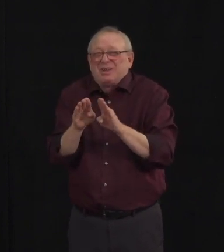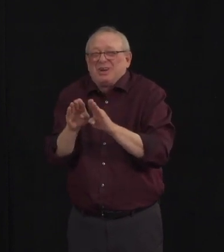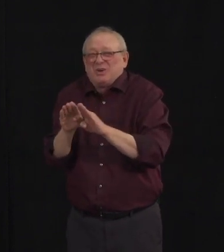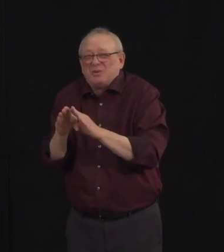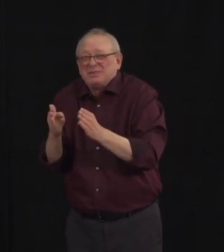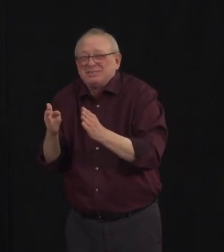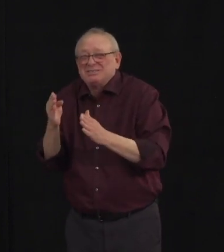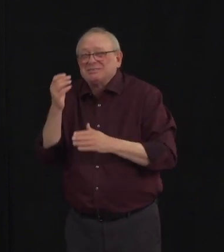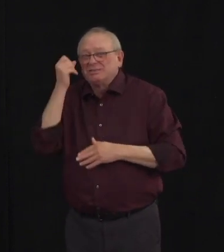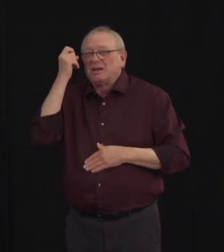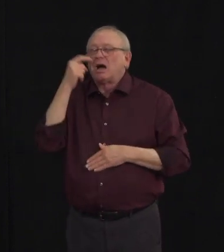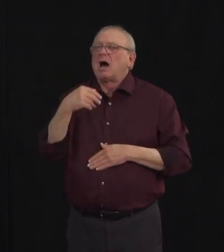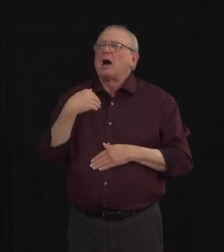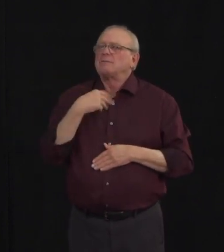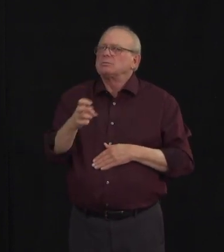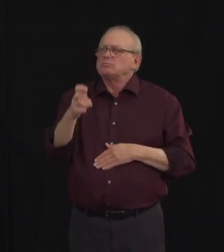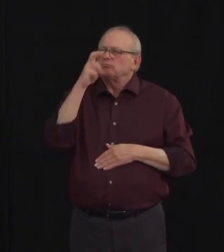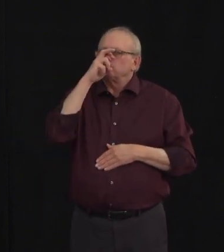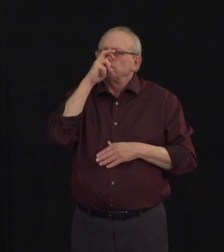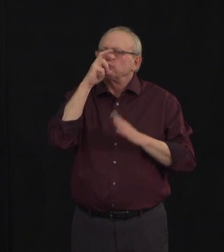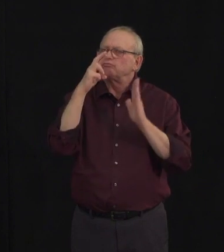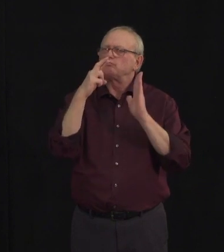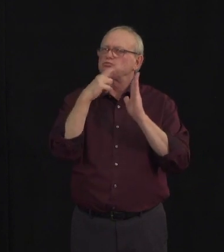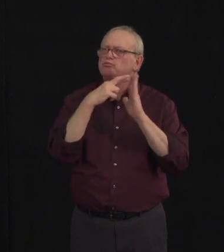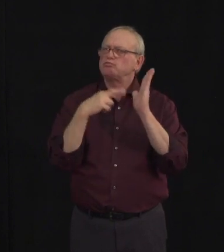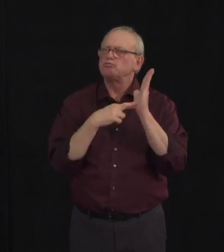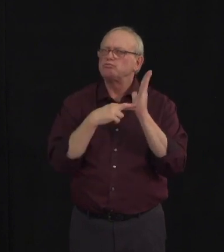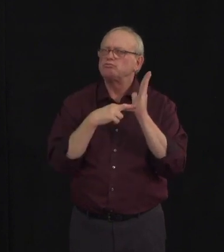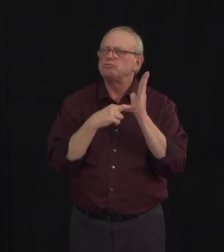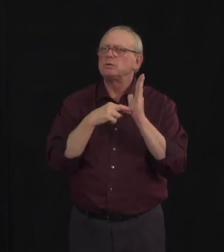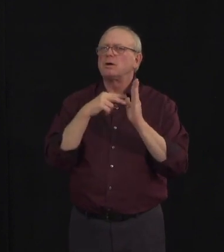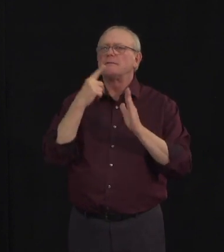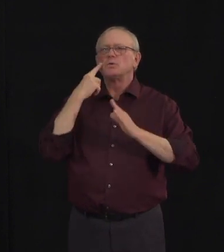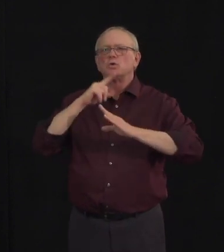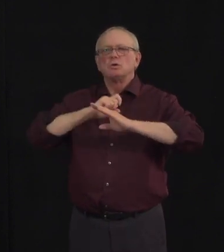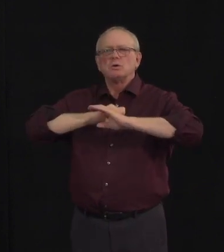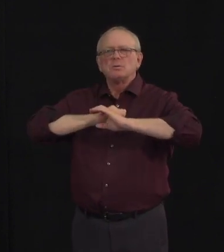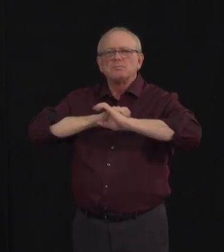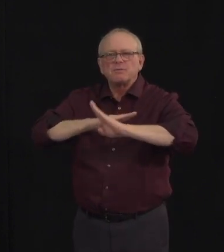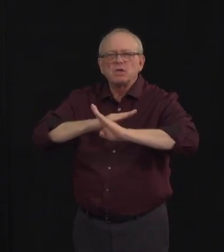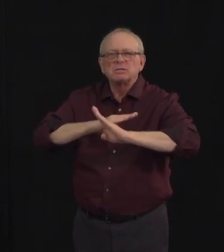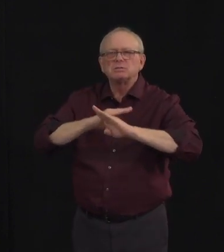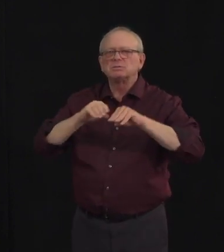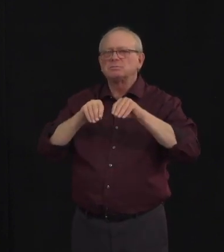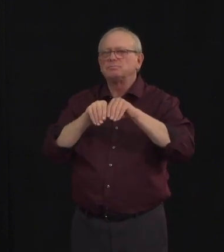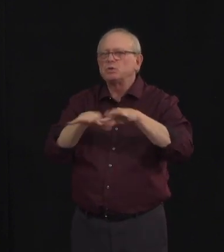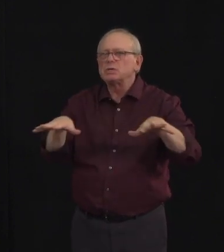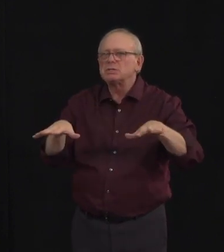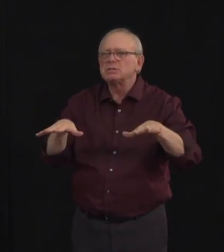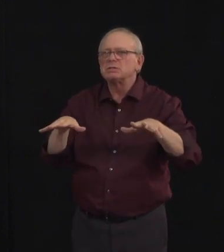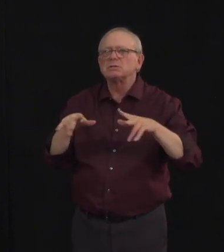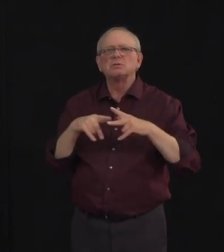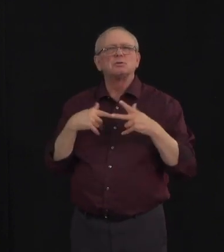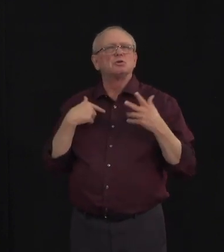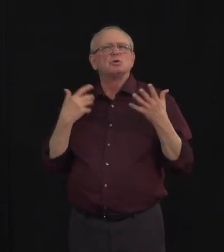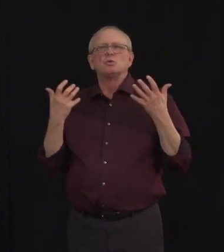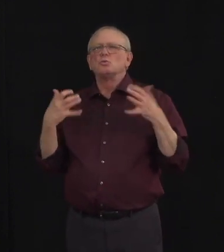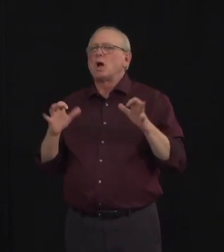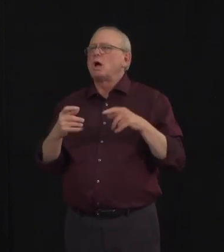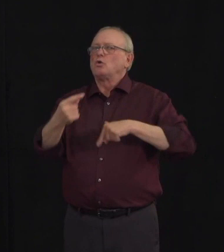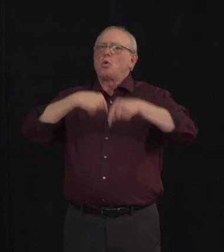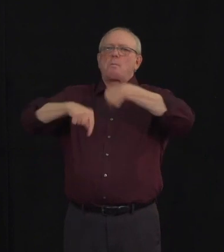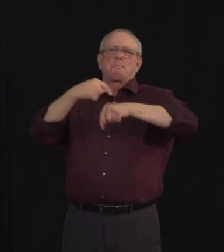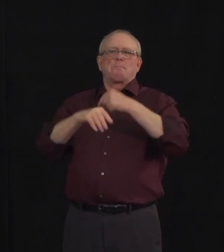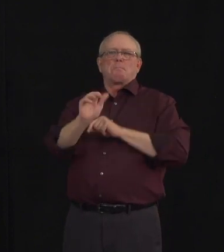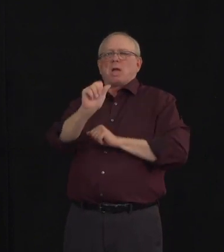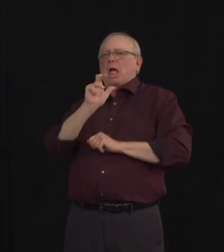public. As I have said, we are not going back to the way things were. We cannot go back. We must go forward. But